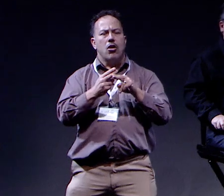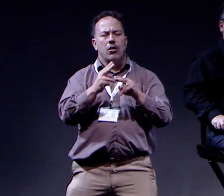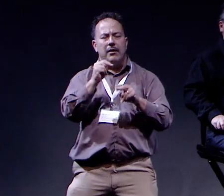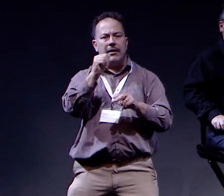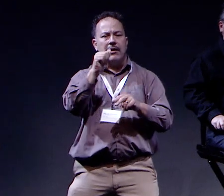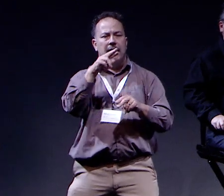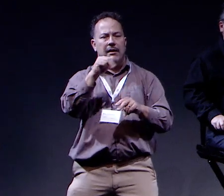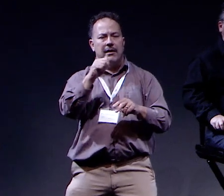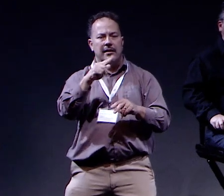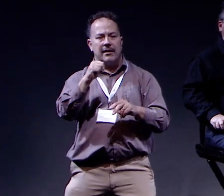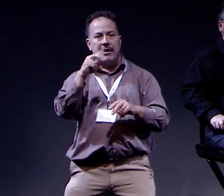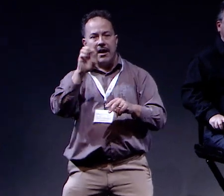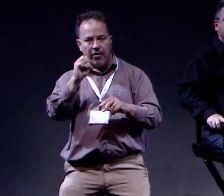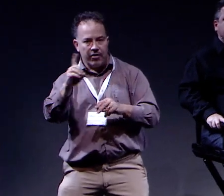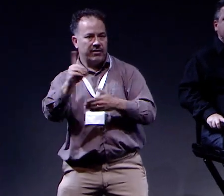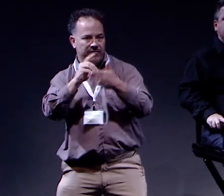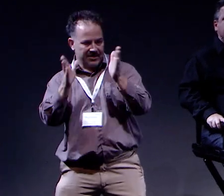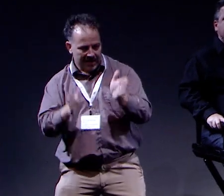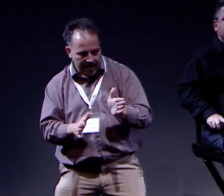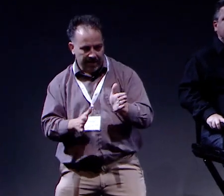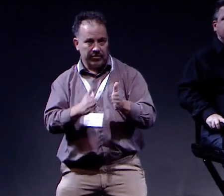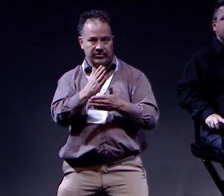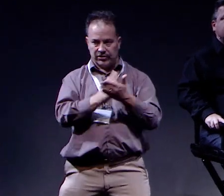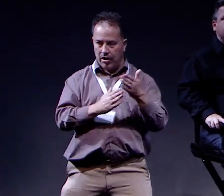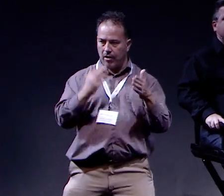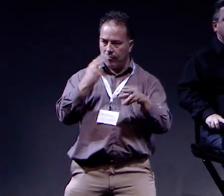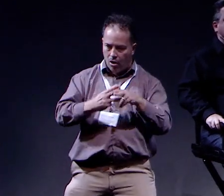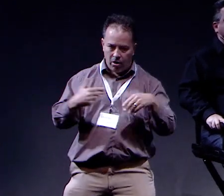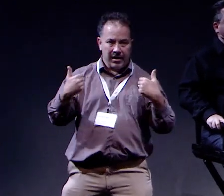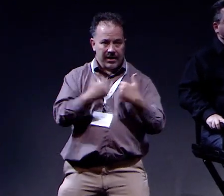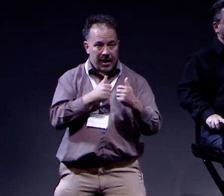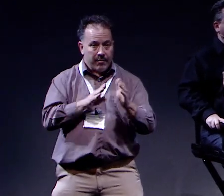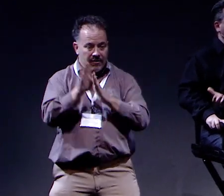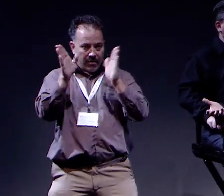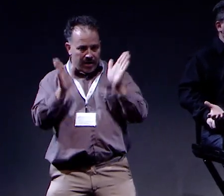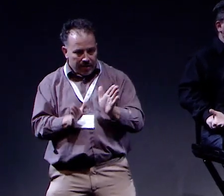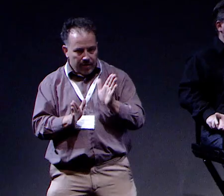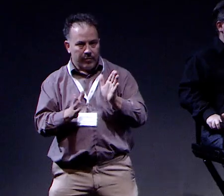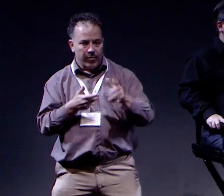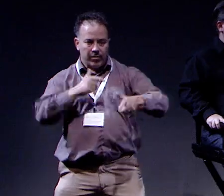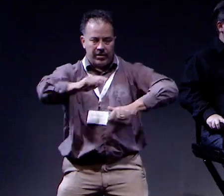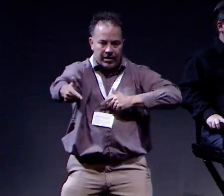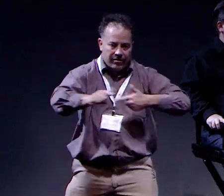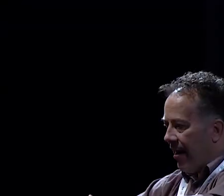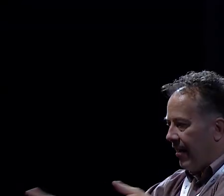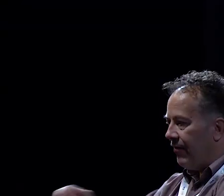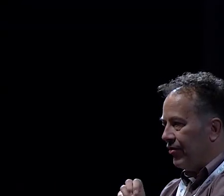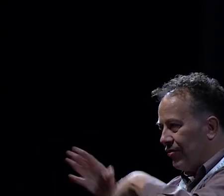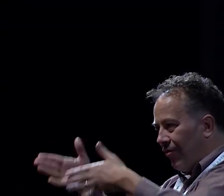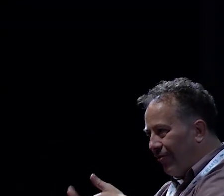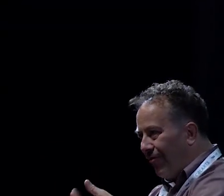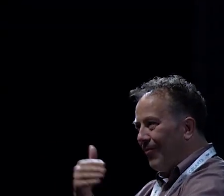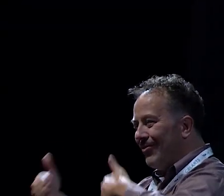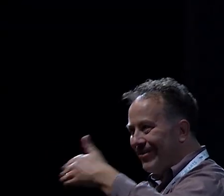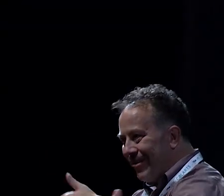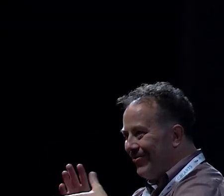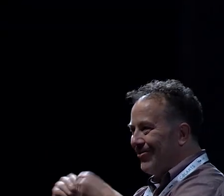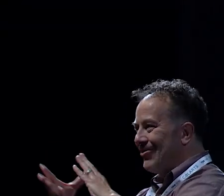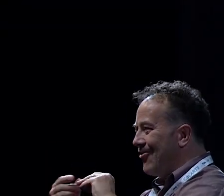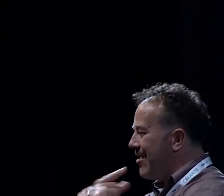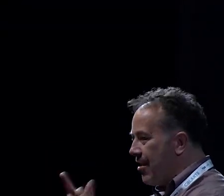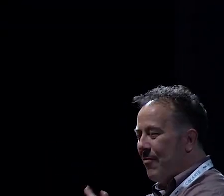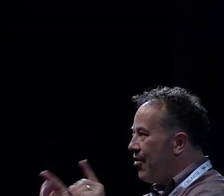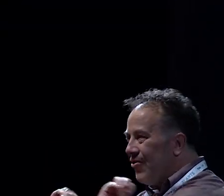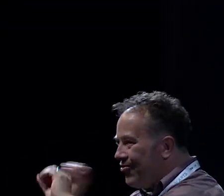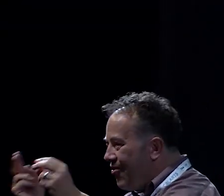designer. Some people call it a game developer, an interactive consultant, or a procedural storyteller. But there's no real word for